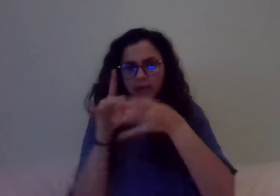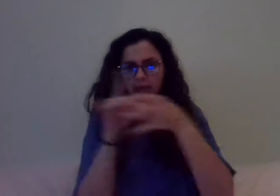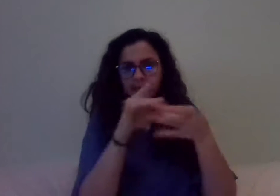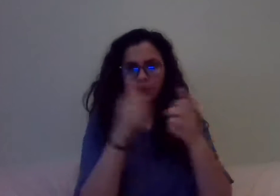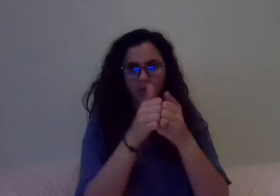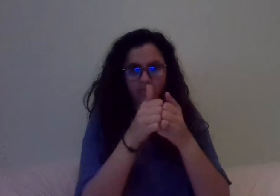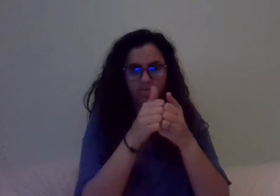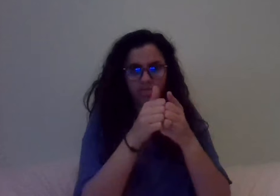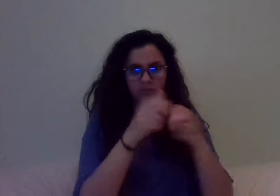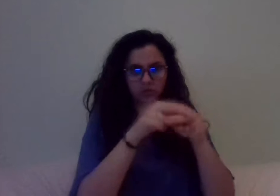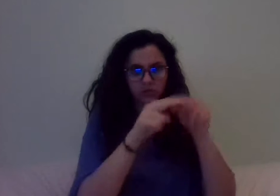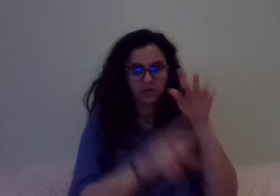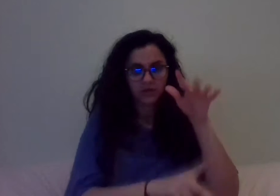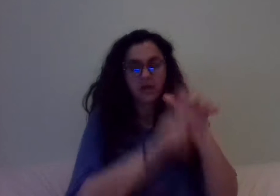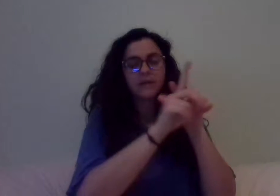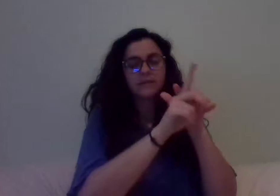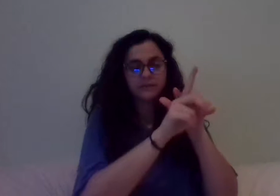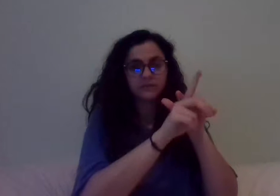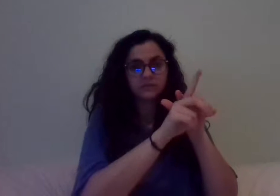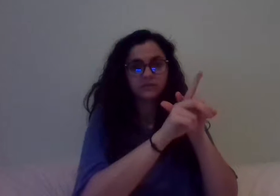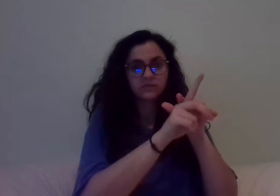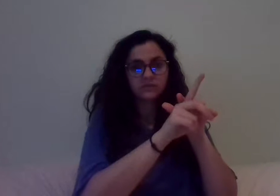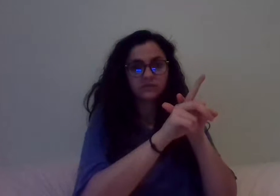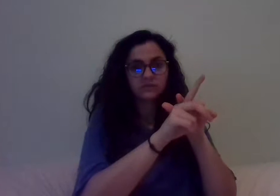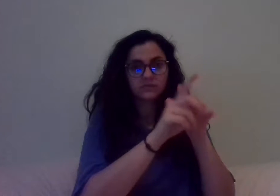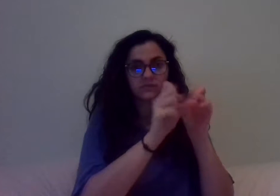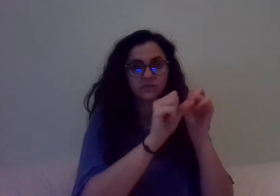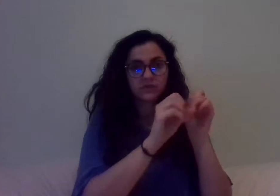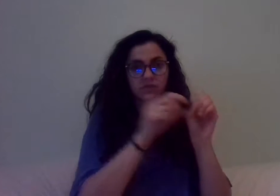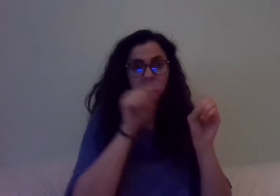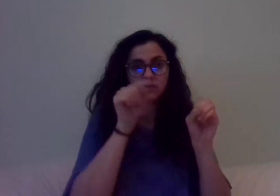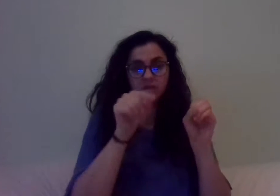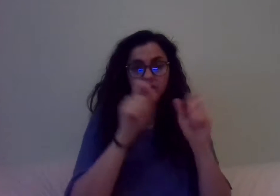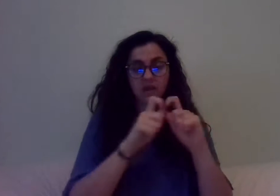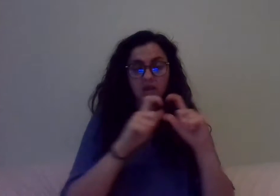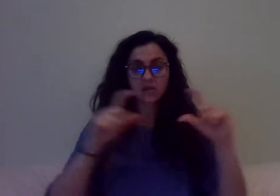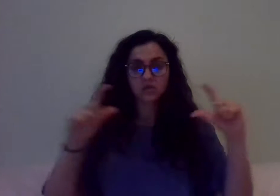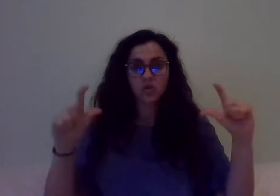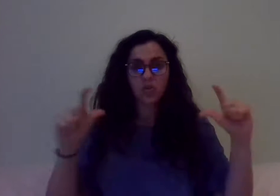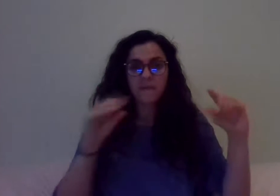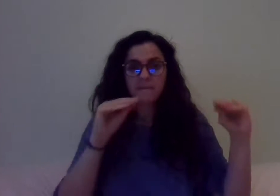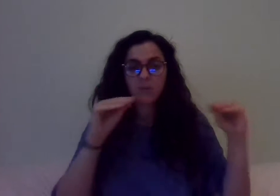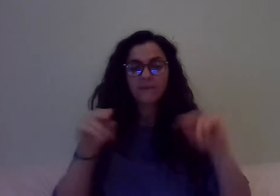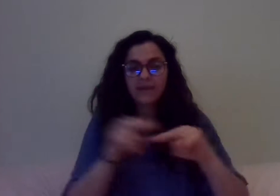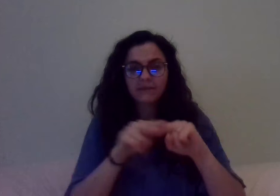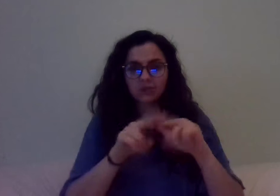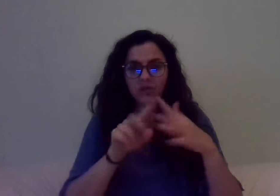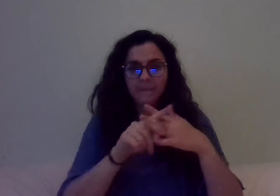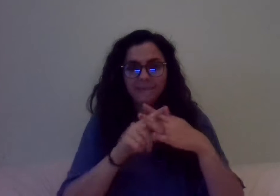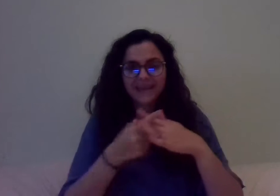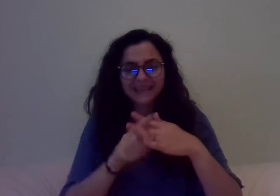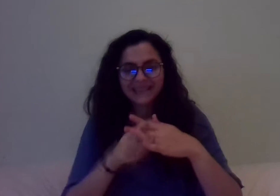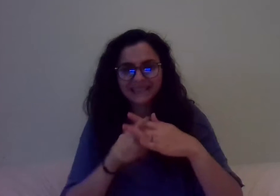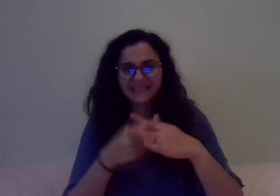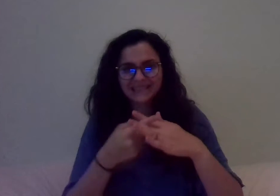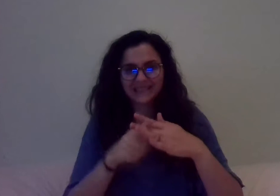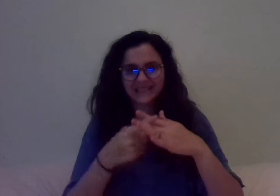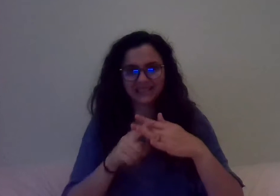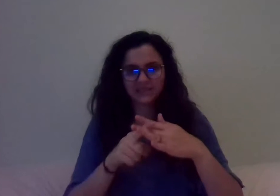the voyage begins. The movement of the train begins. And look, if I already mentioned this to